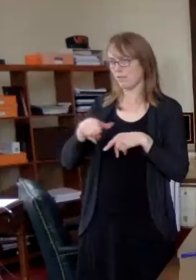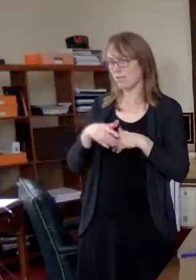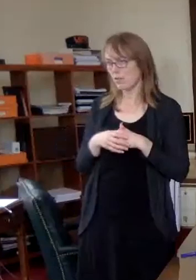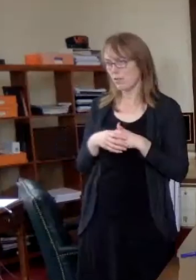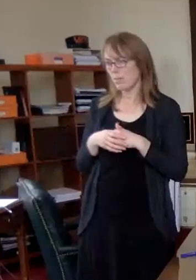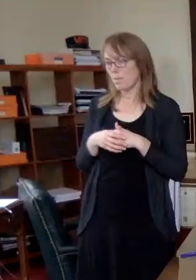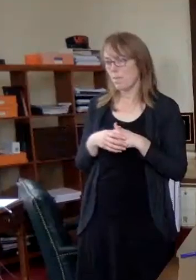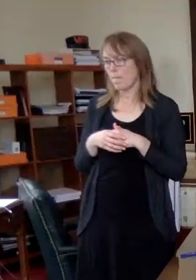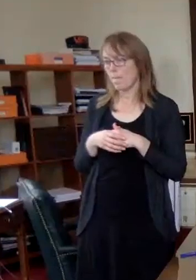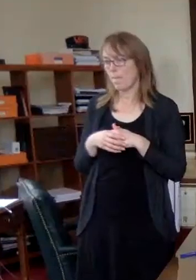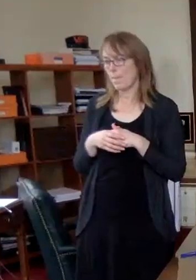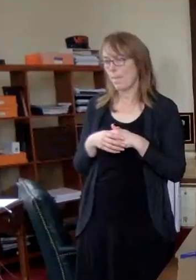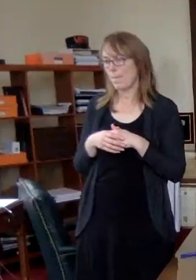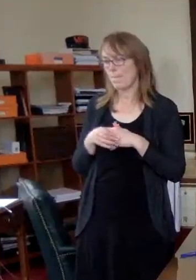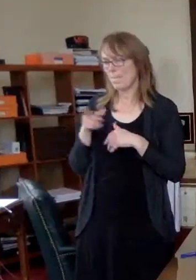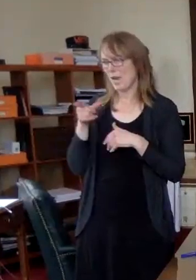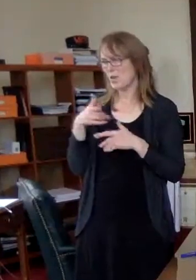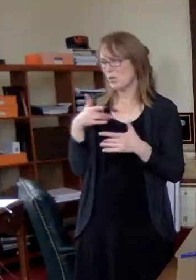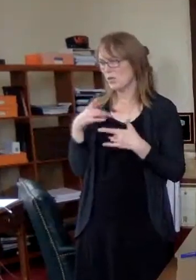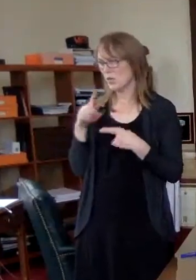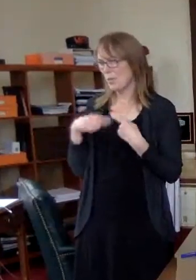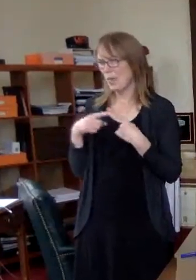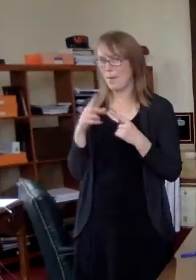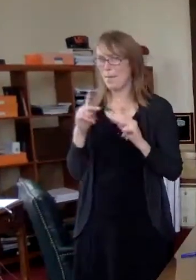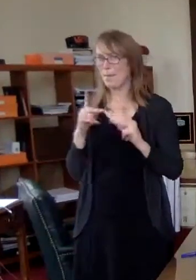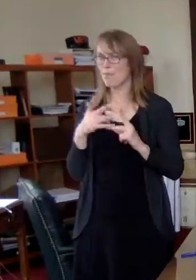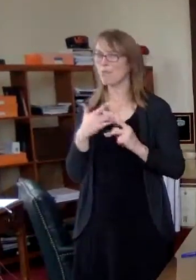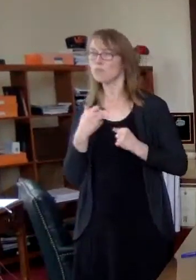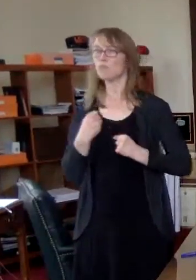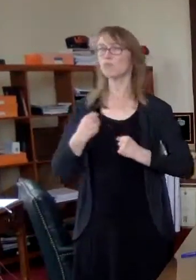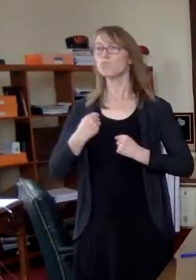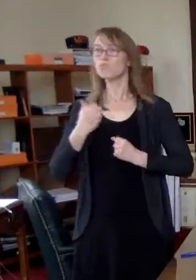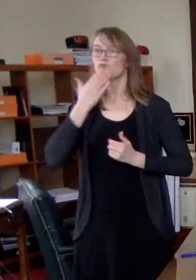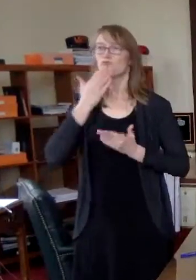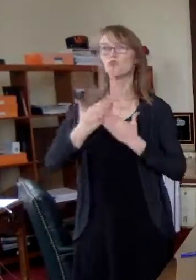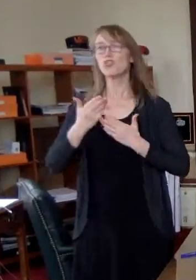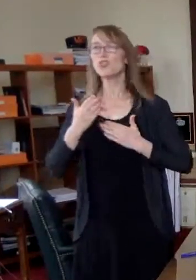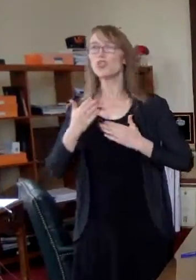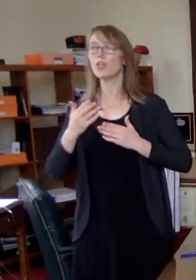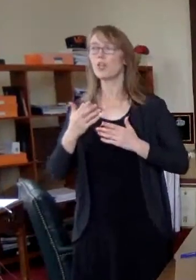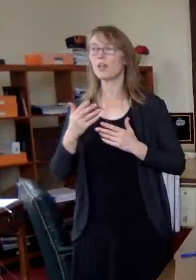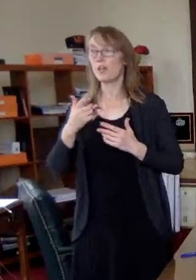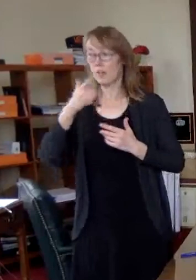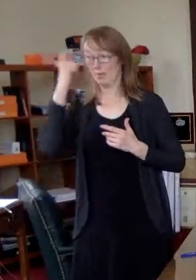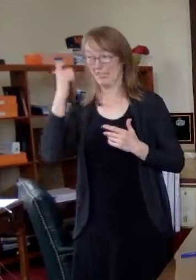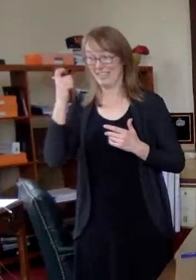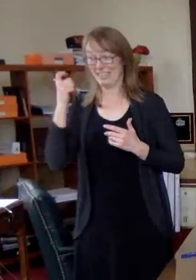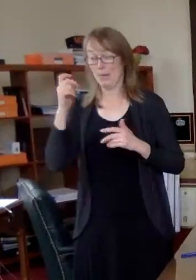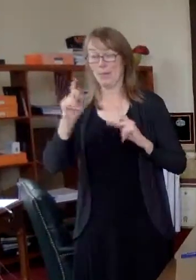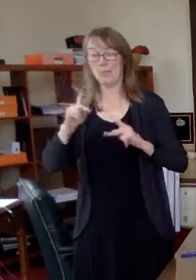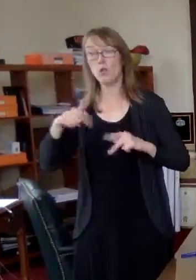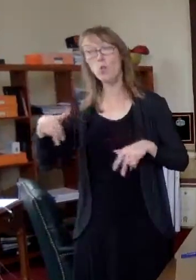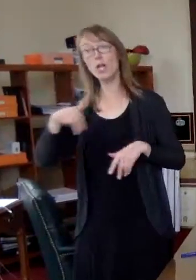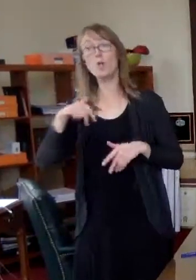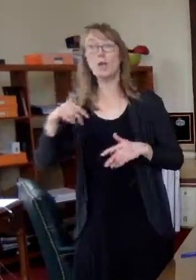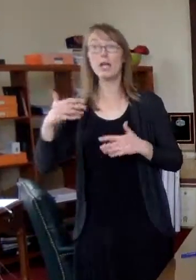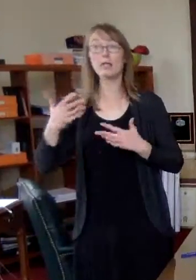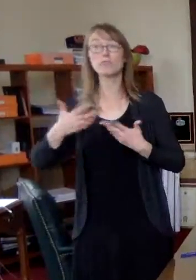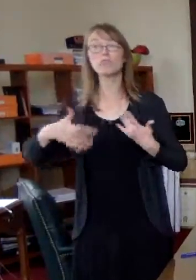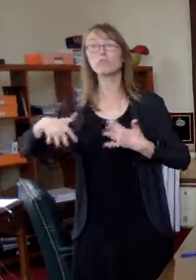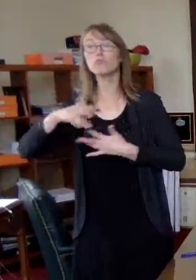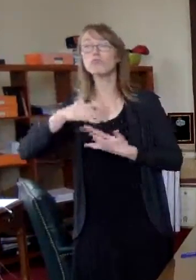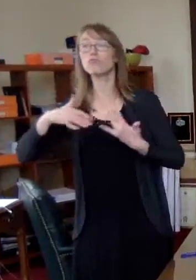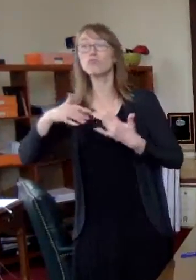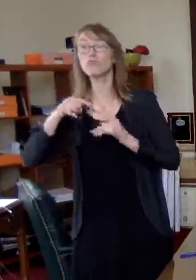security, knowing that very likely hundreds, if not thousands of people are actually walking around infected with COVID-19, but we don't know it because we don't have access